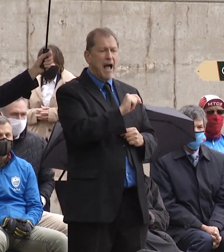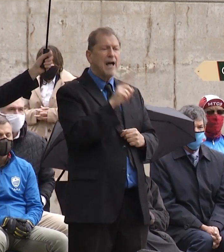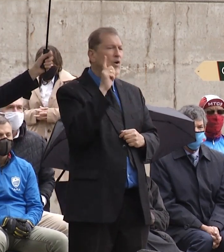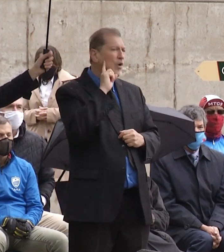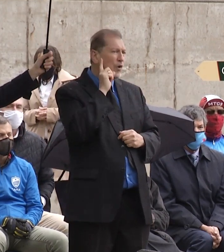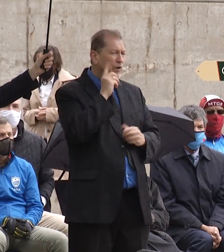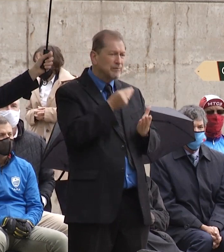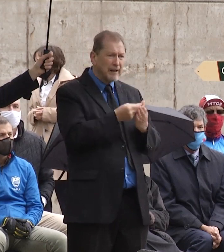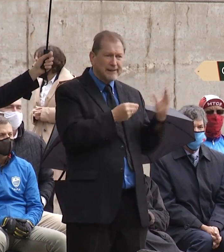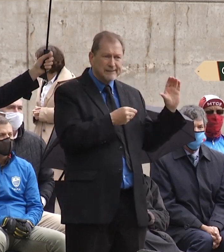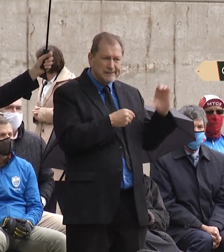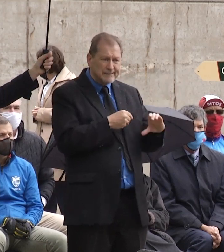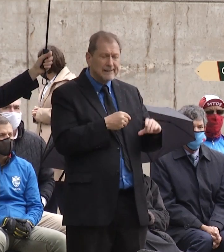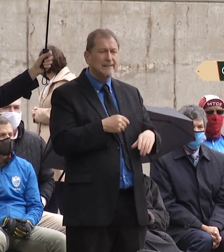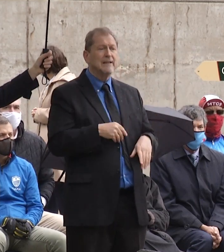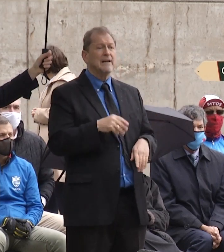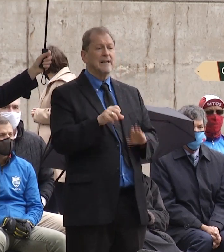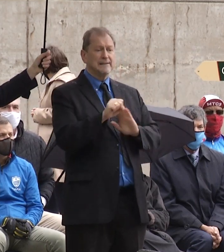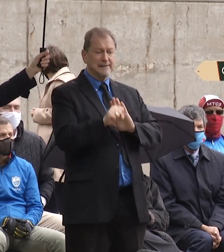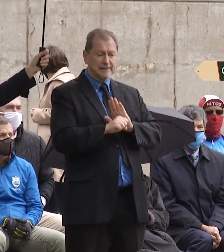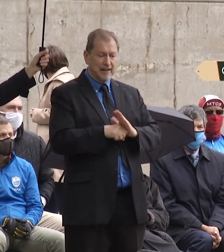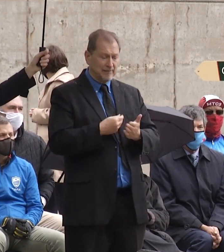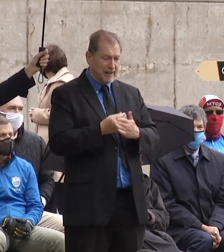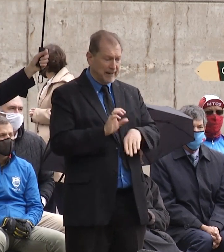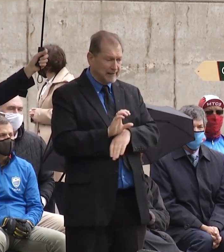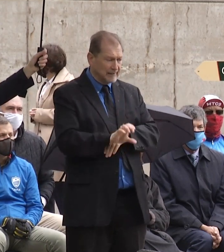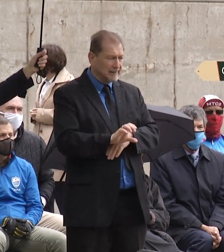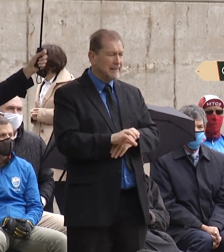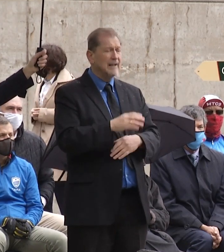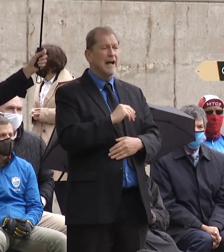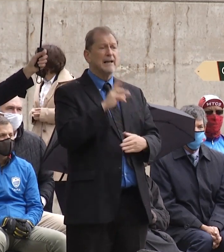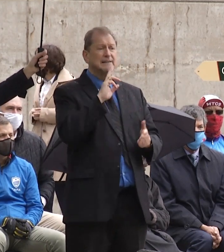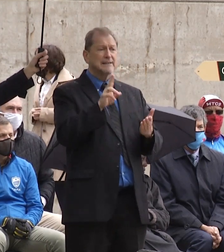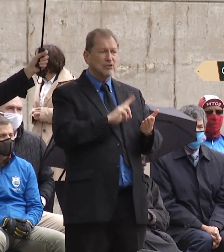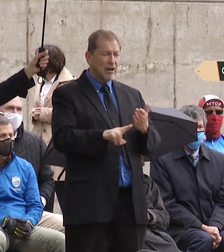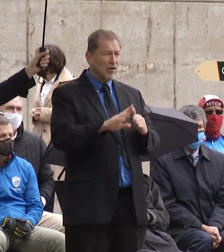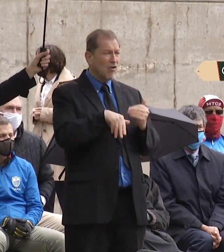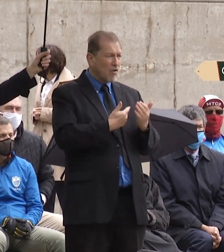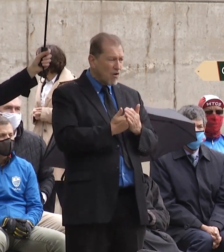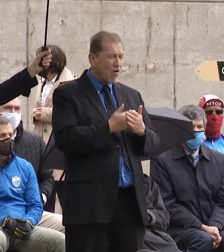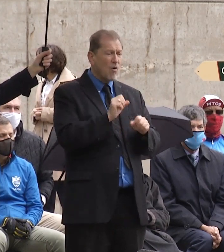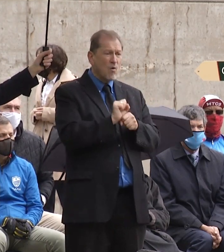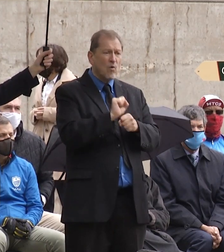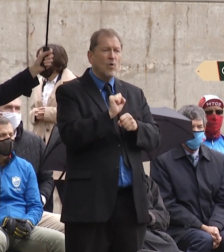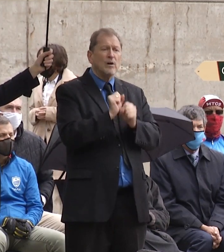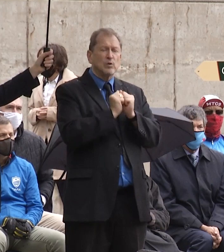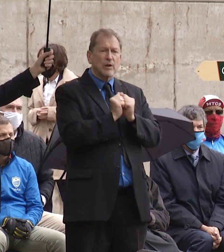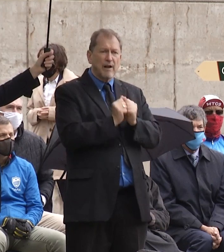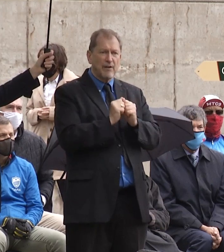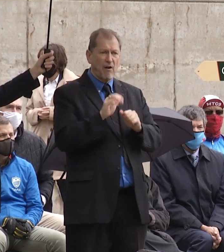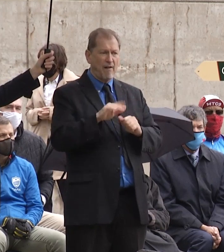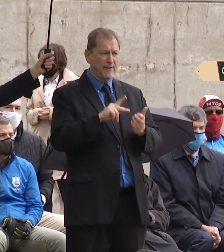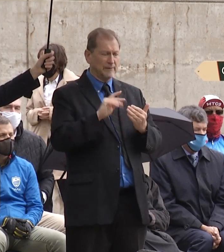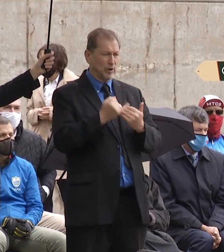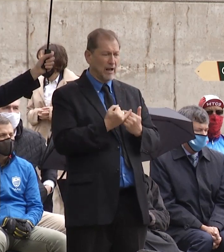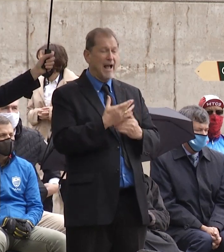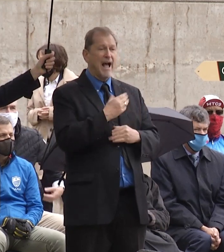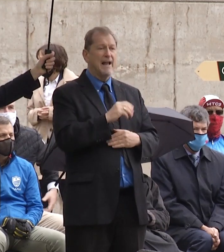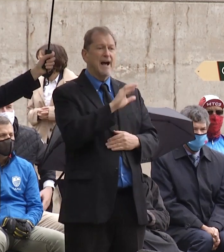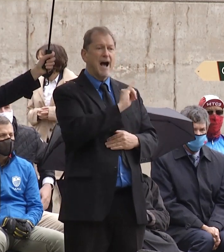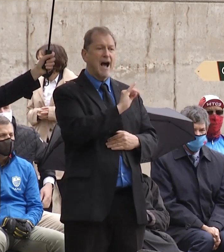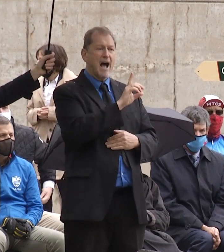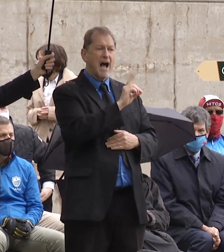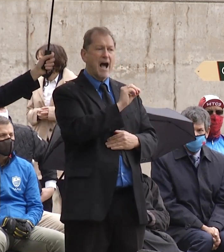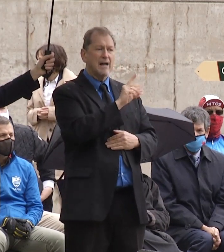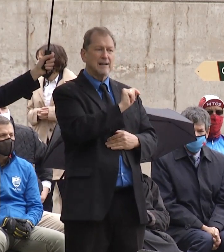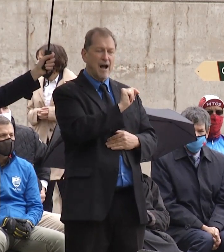Elliman, especially our great partner. You'll hear from Secretary Osman in a minute. We could not have done this project without IDOT's funding support